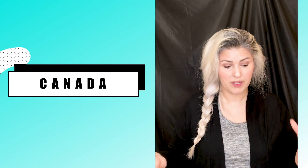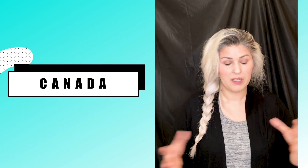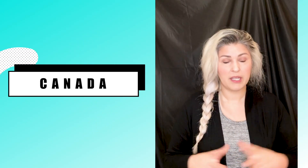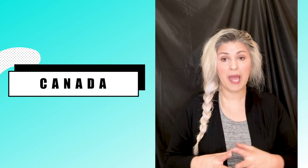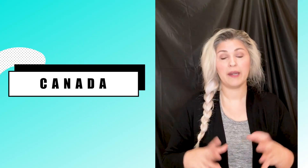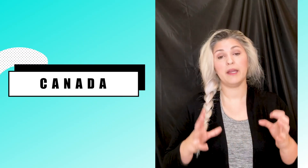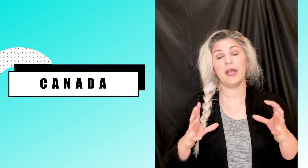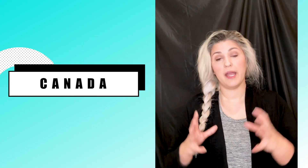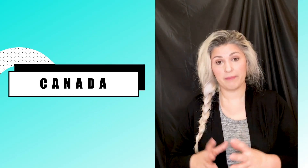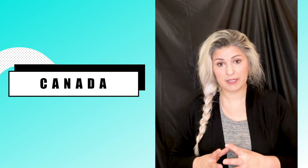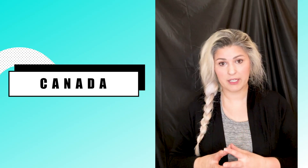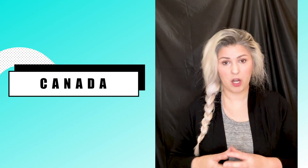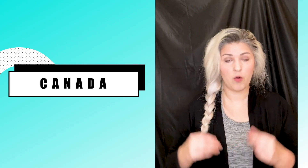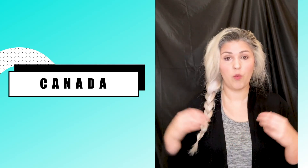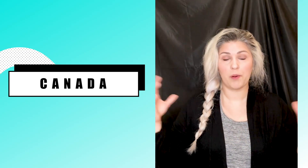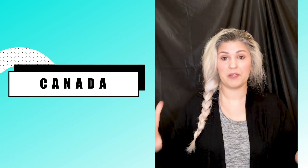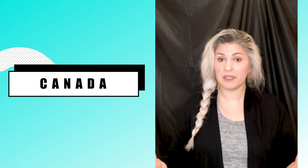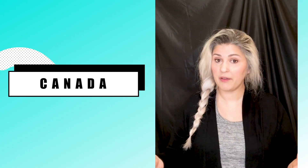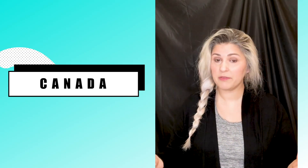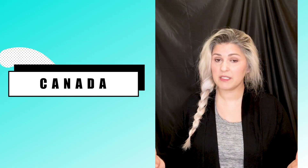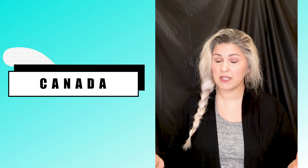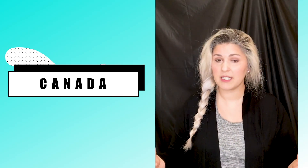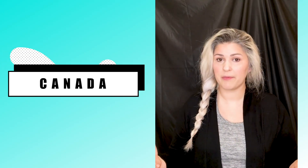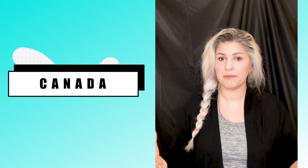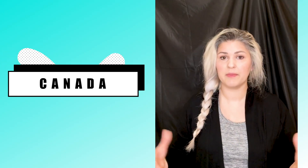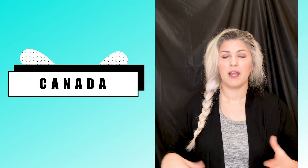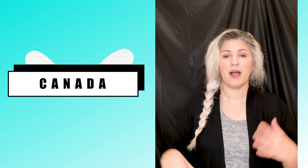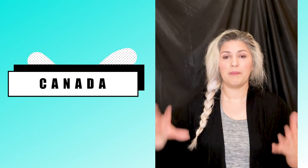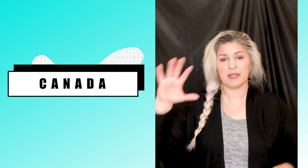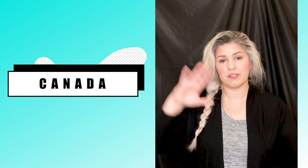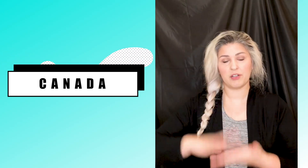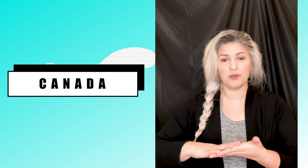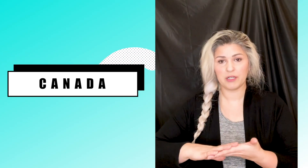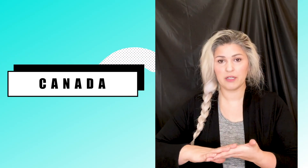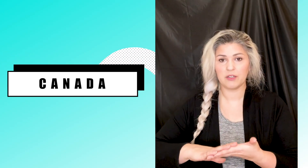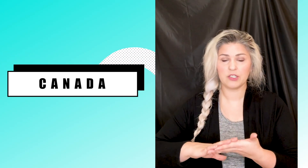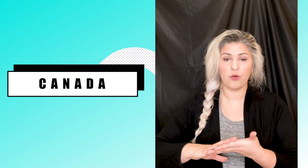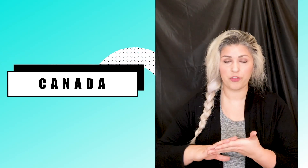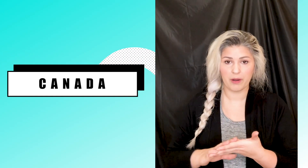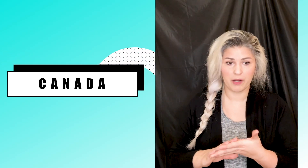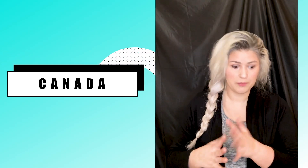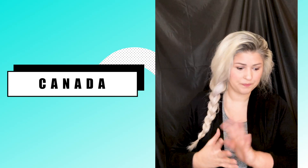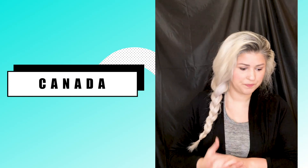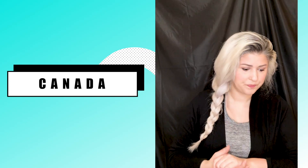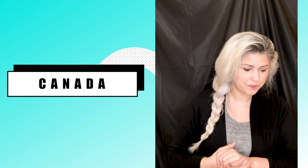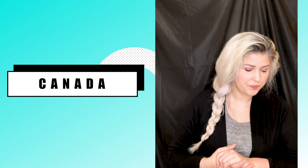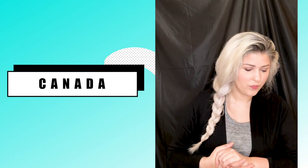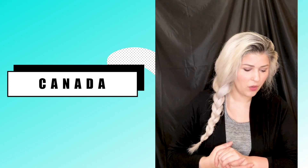what? Canada and Mexico will probably love to be taught separate because they're included in North